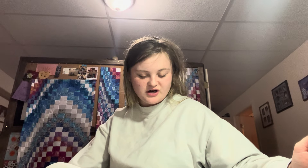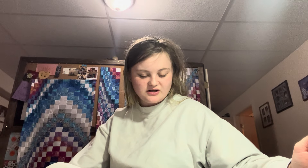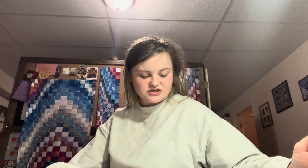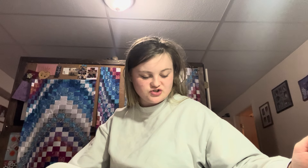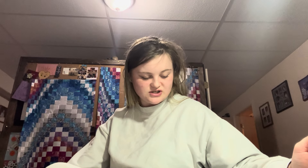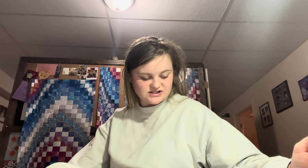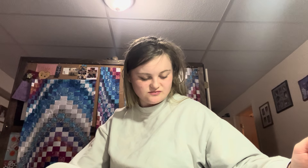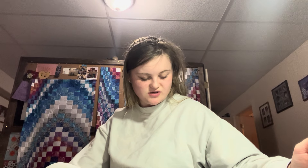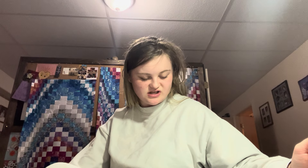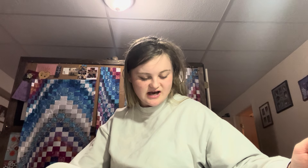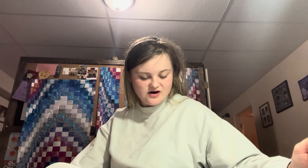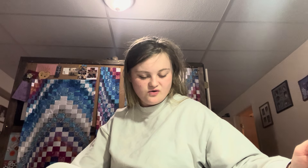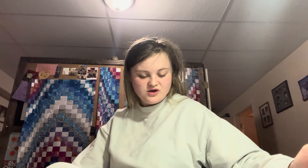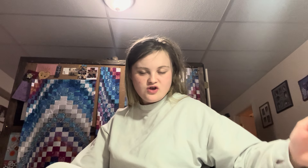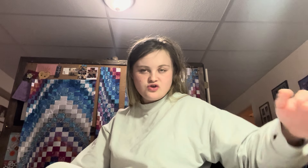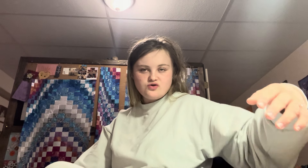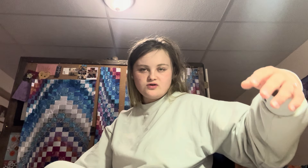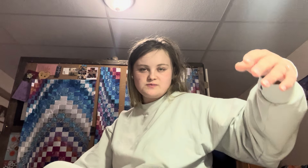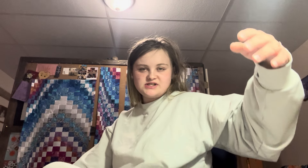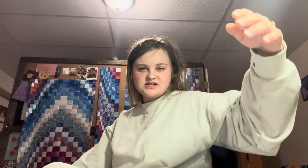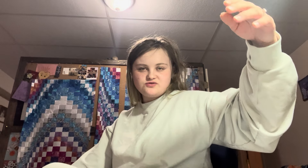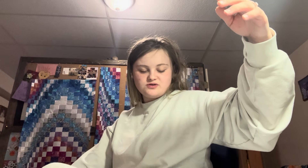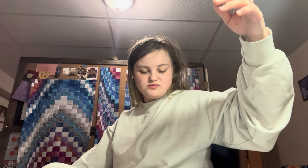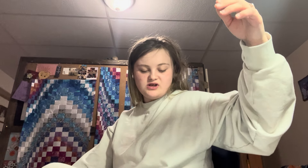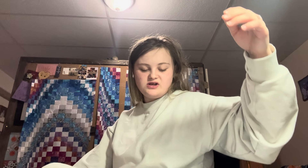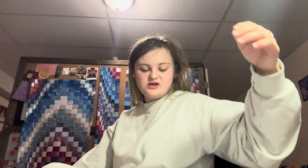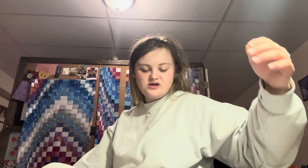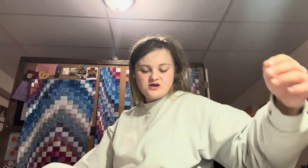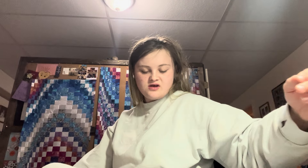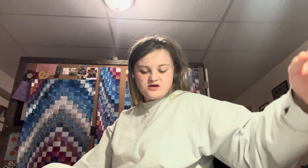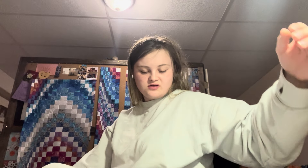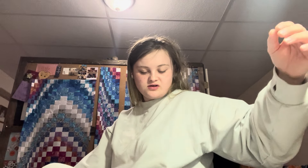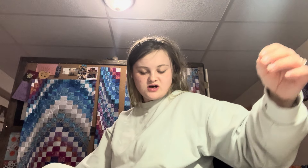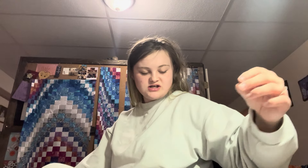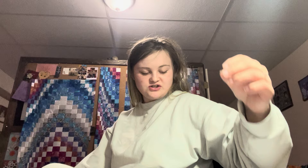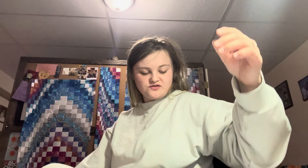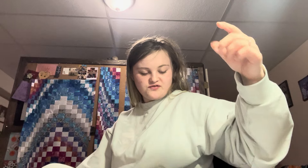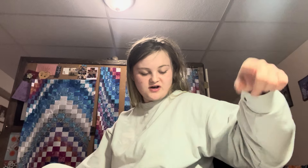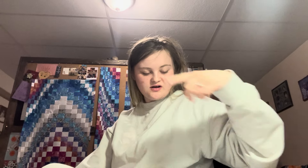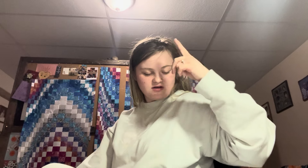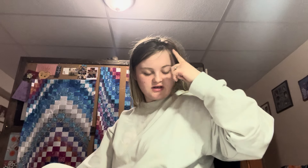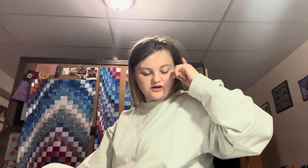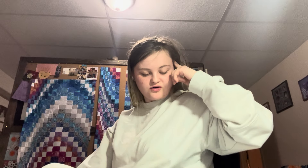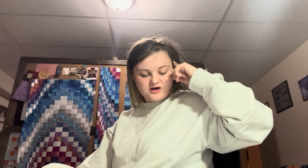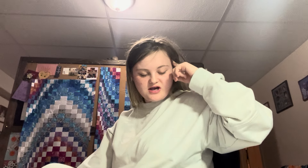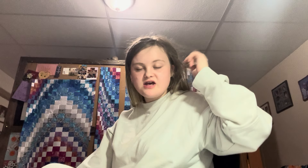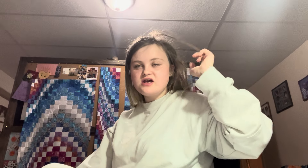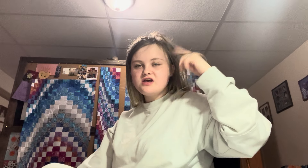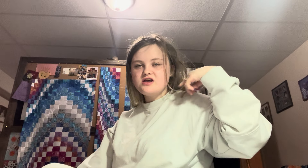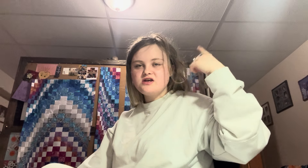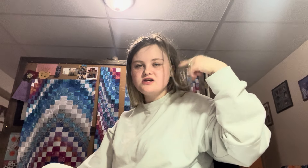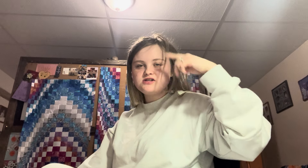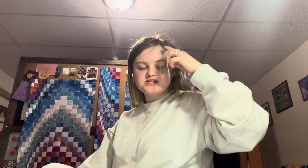frankly stressing me out. You're obsessed with me 'cause you're fucking crazy.